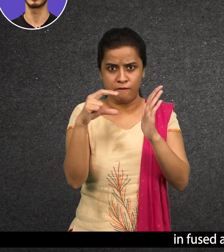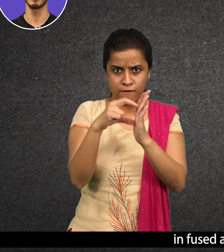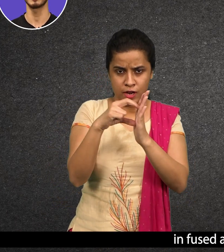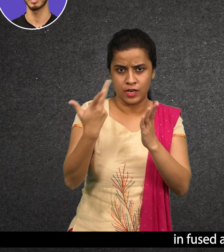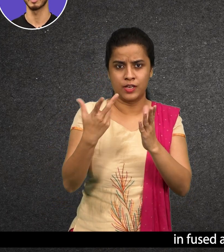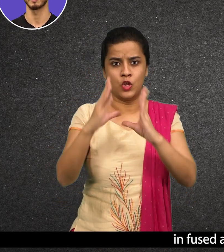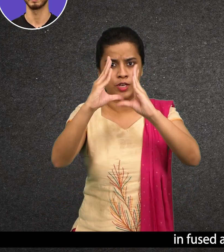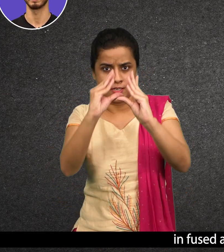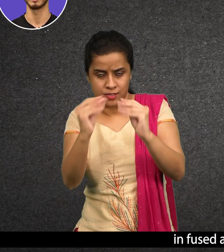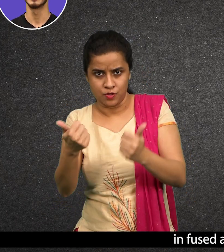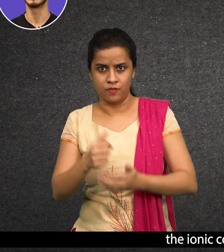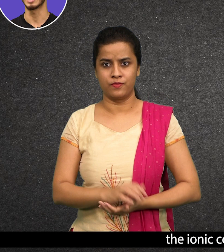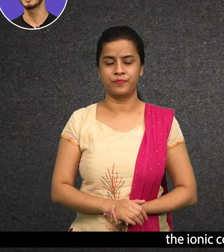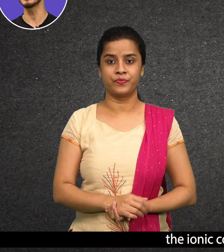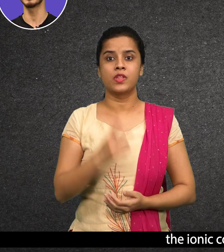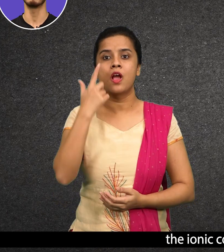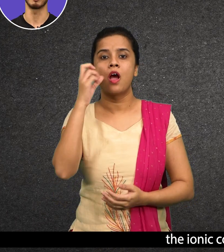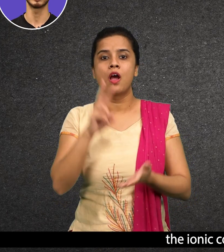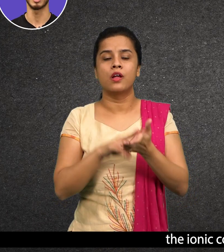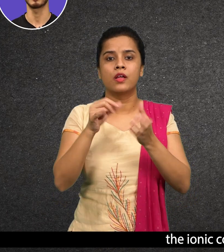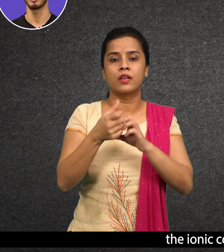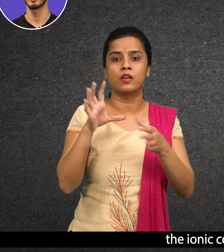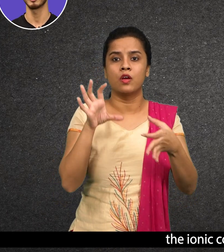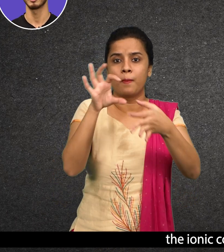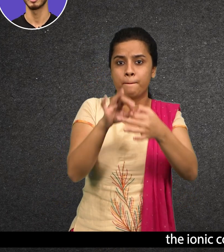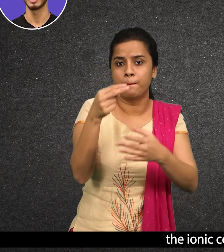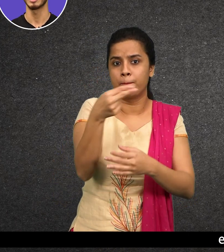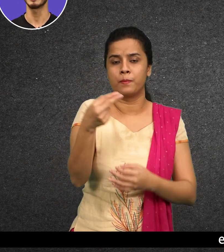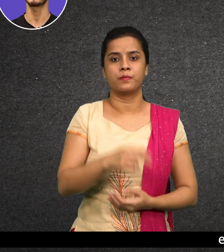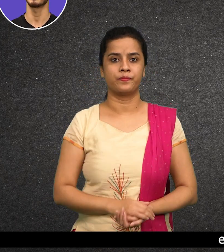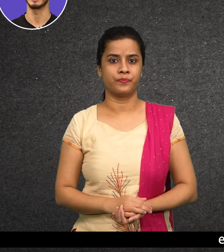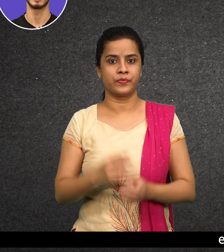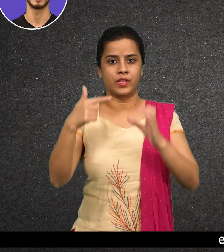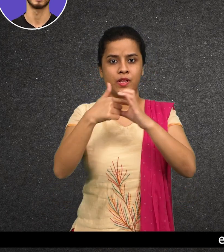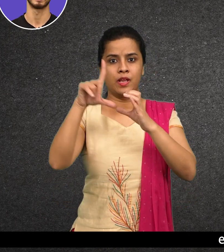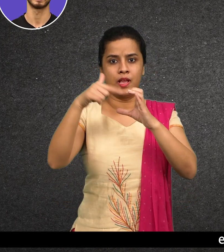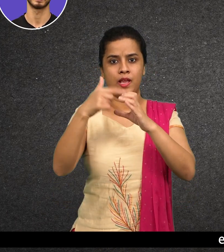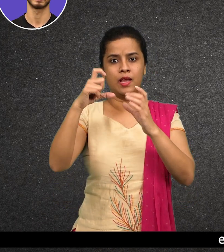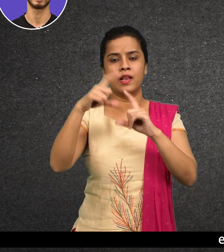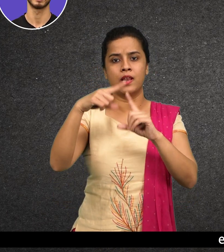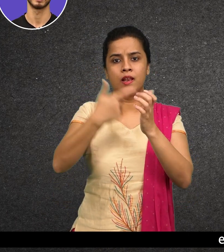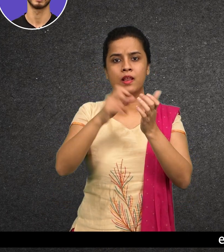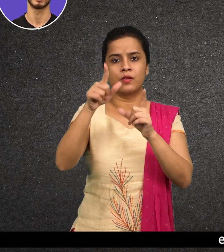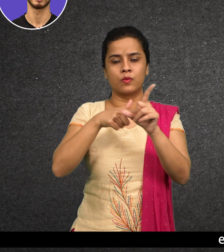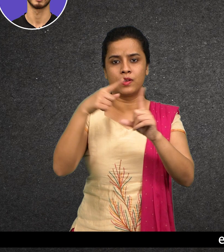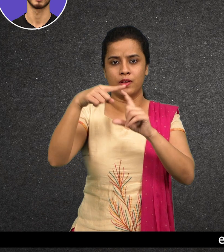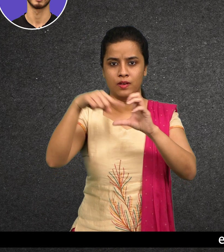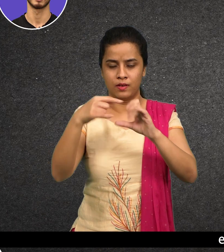and dissolved state. The ionic compounds are called electrolytes.